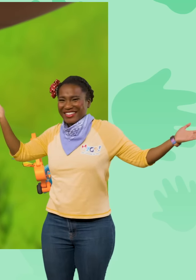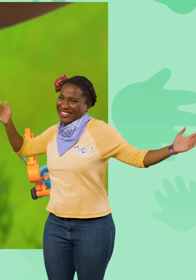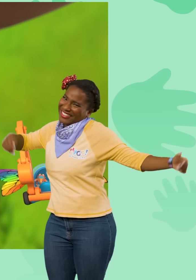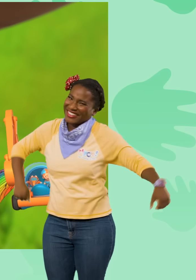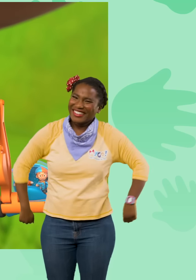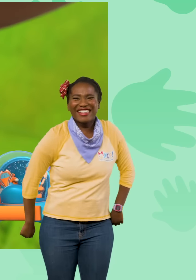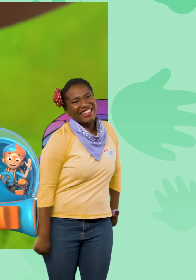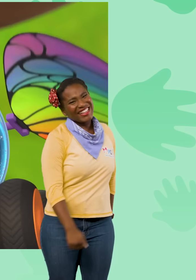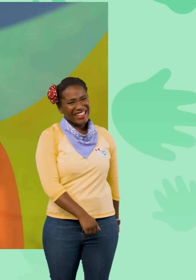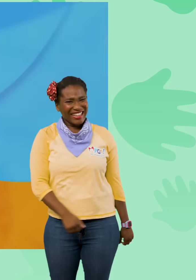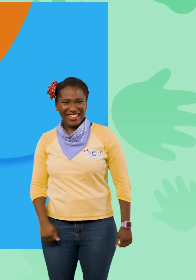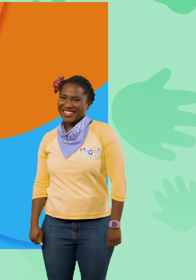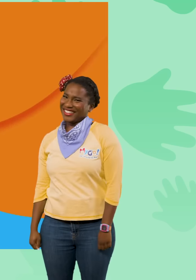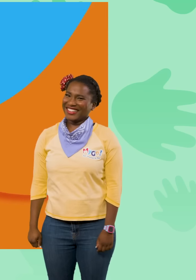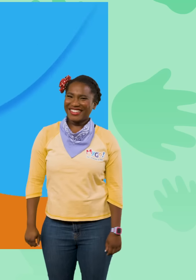Woo-hoo-hoo. Yeah.